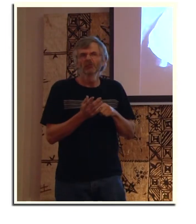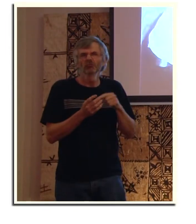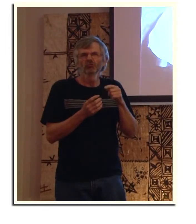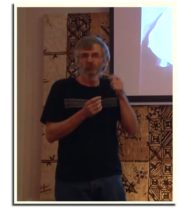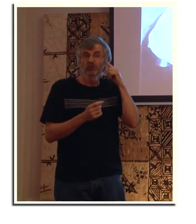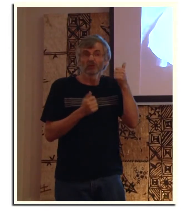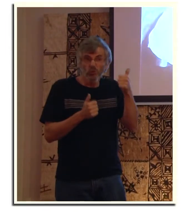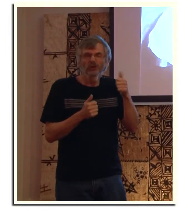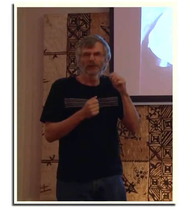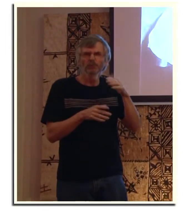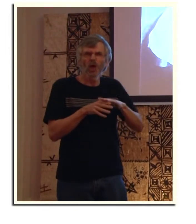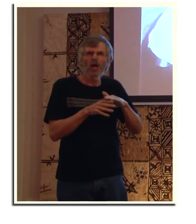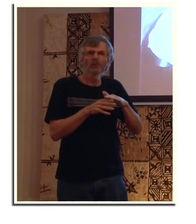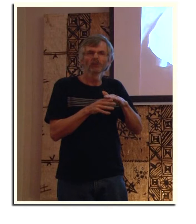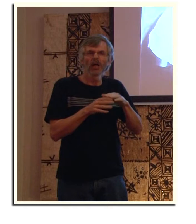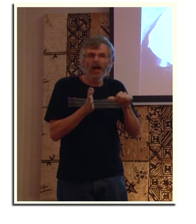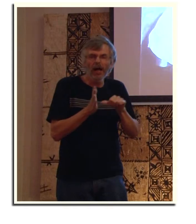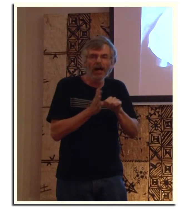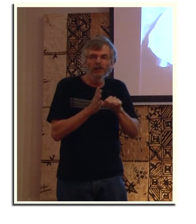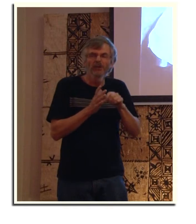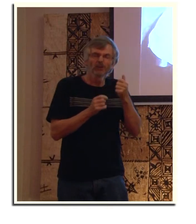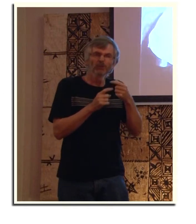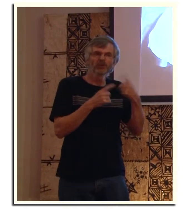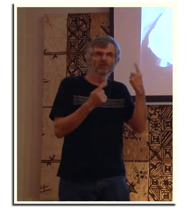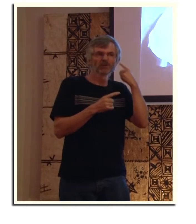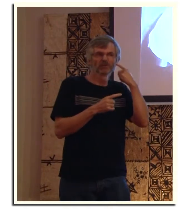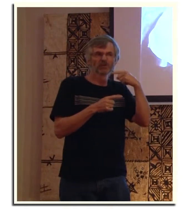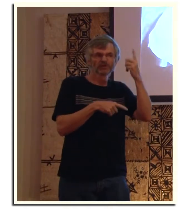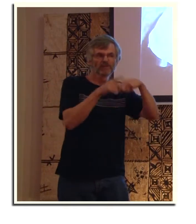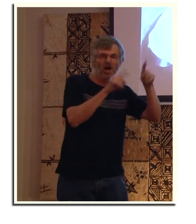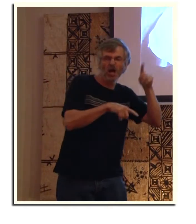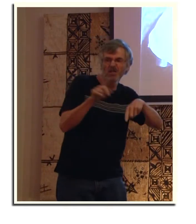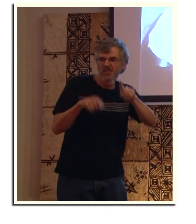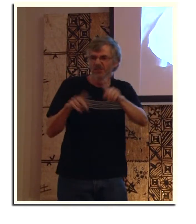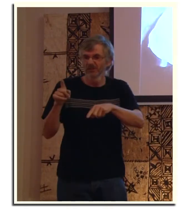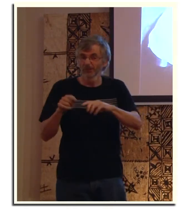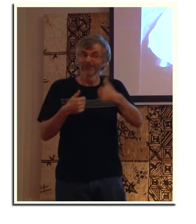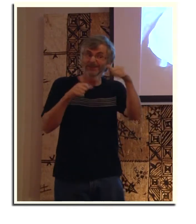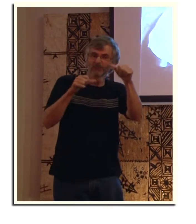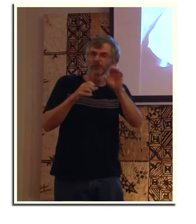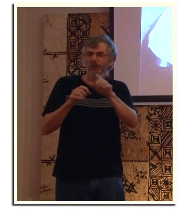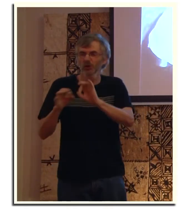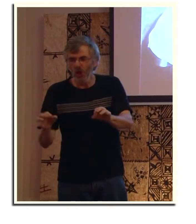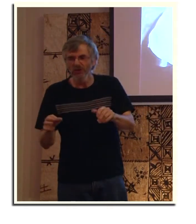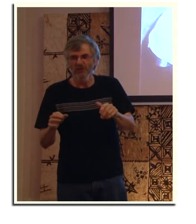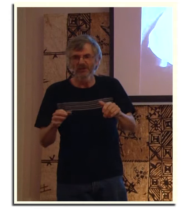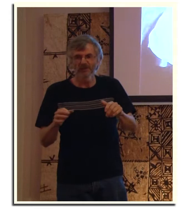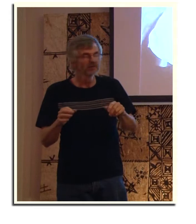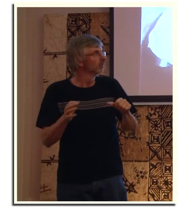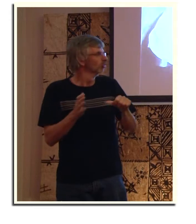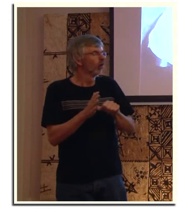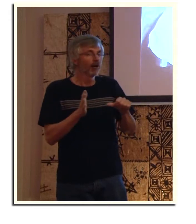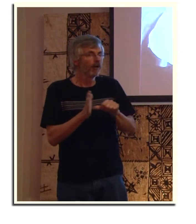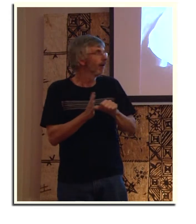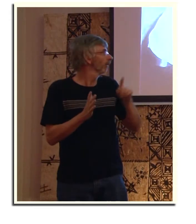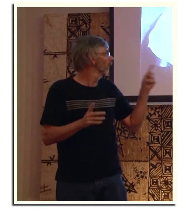This picture here talks about the old days of speech-language therapies. It was really good